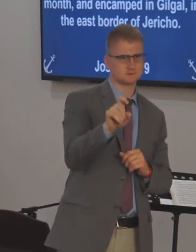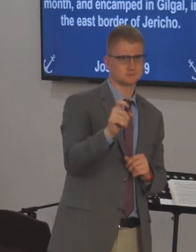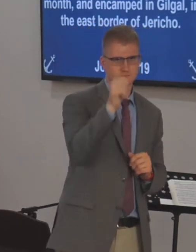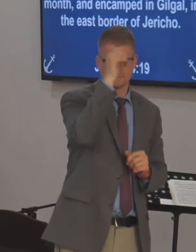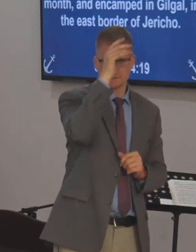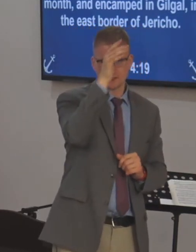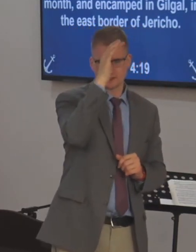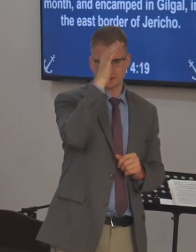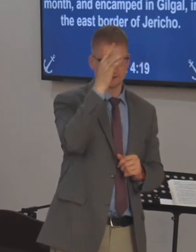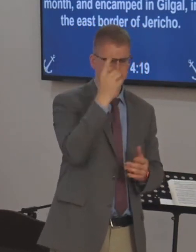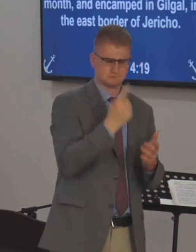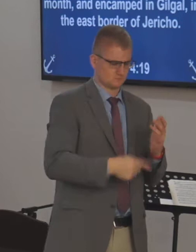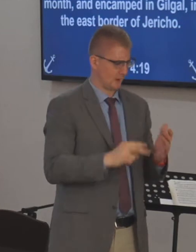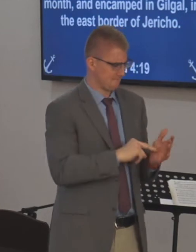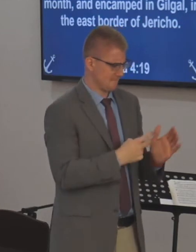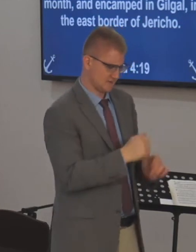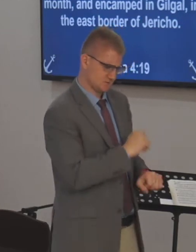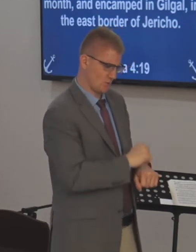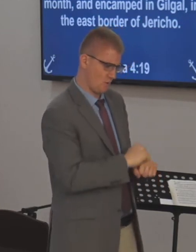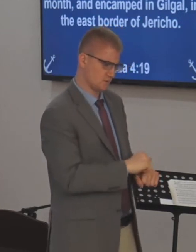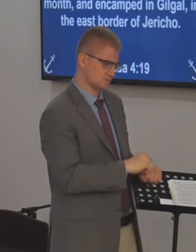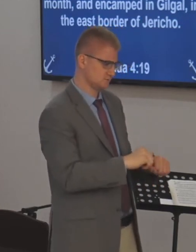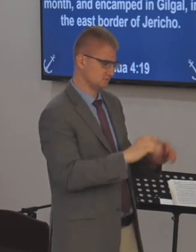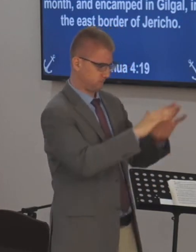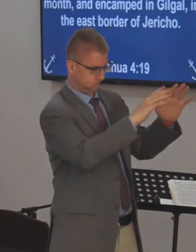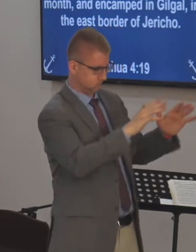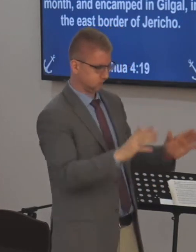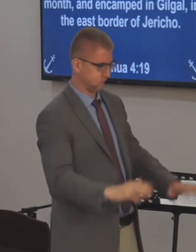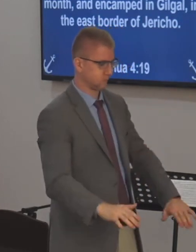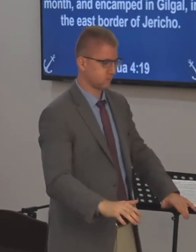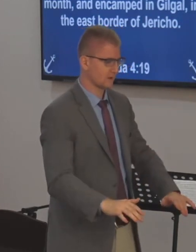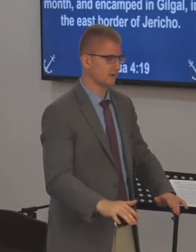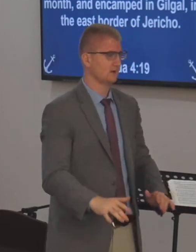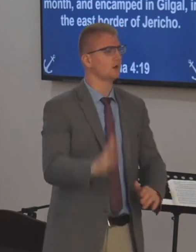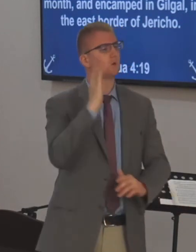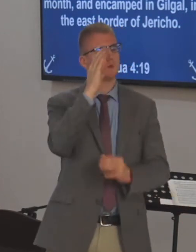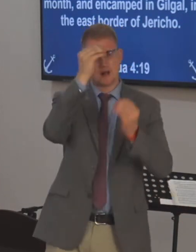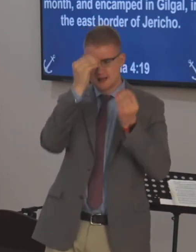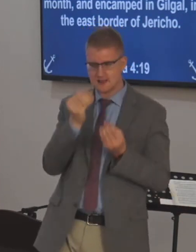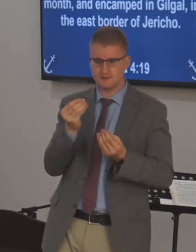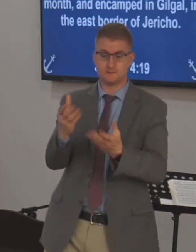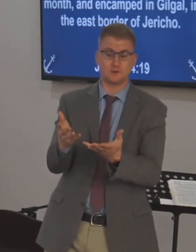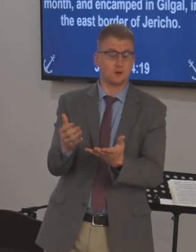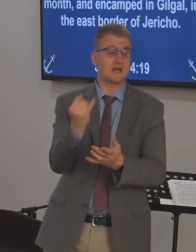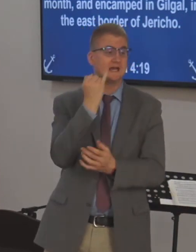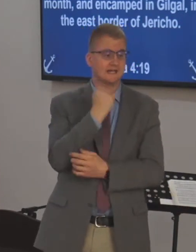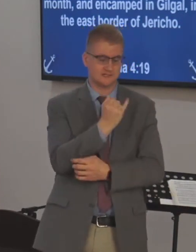meaneth these stones? Then you shall let the children know, saying,